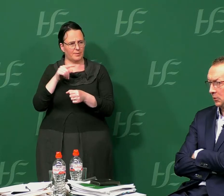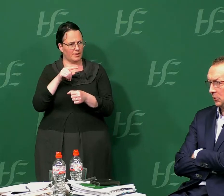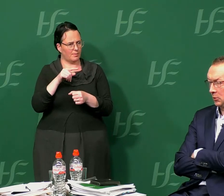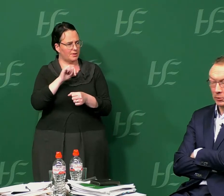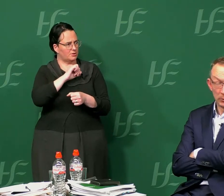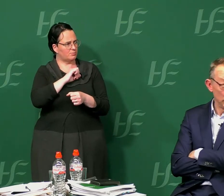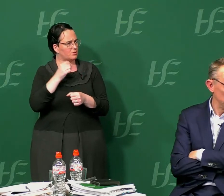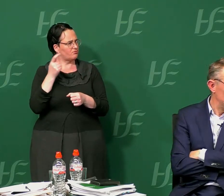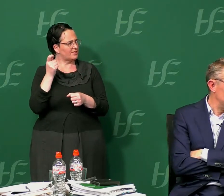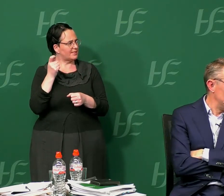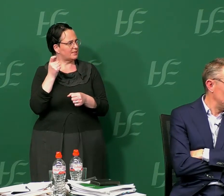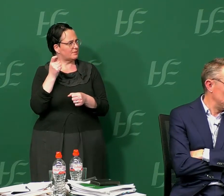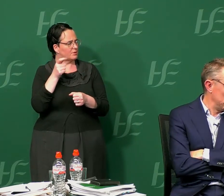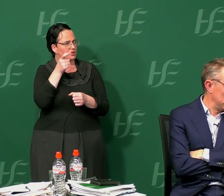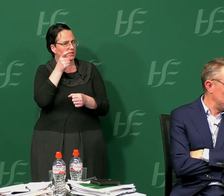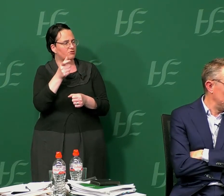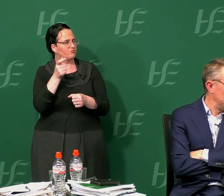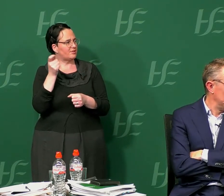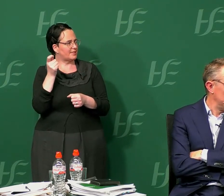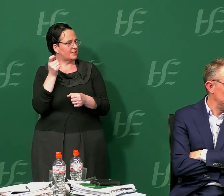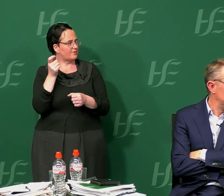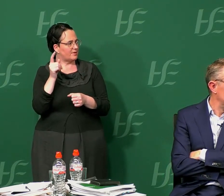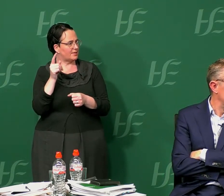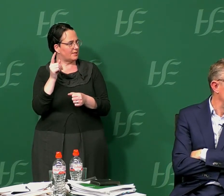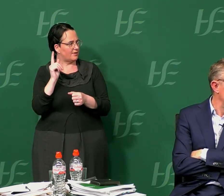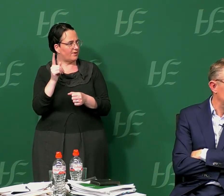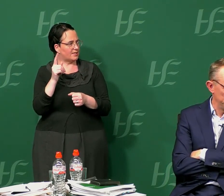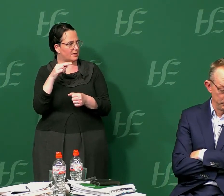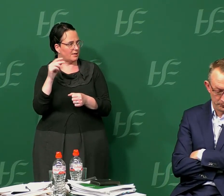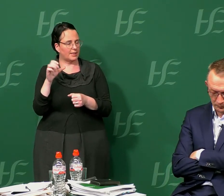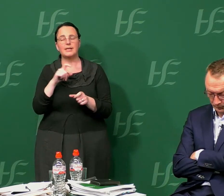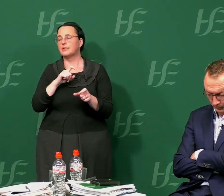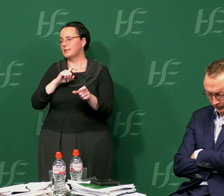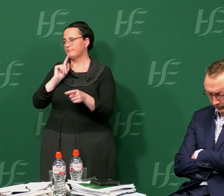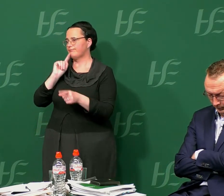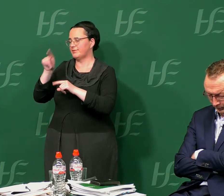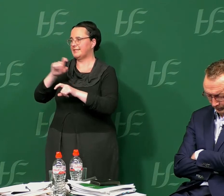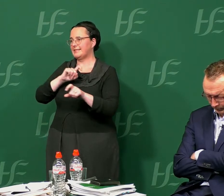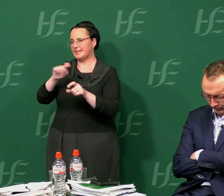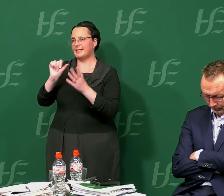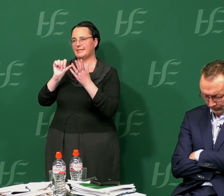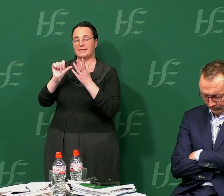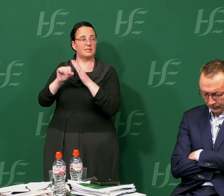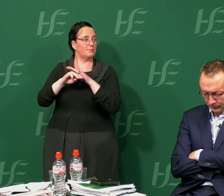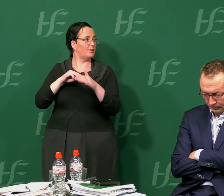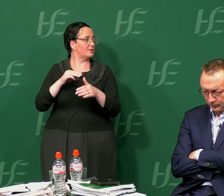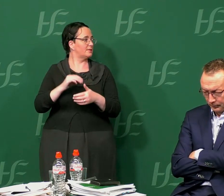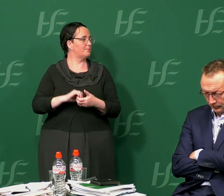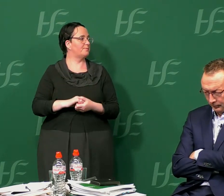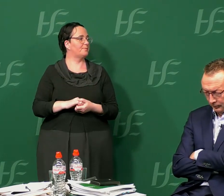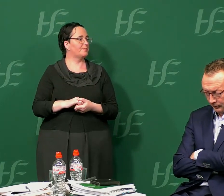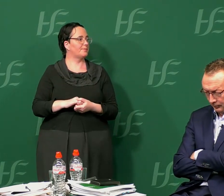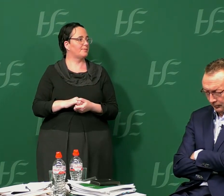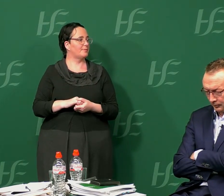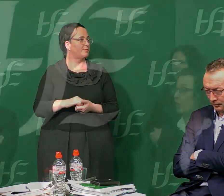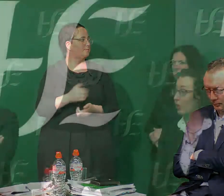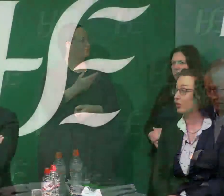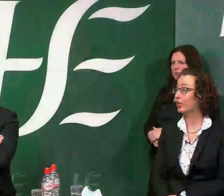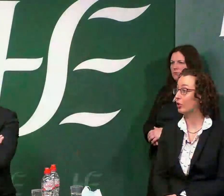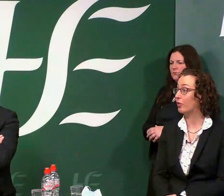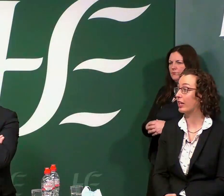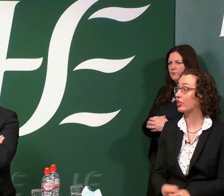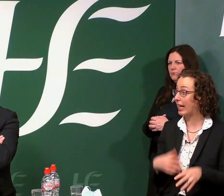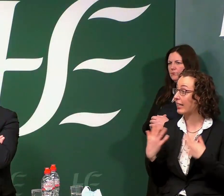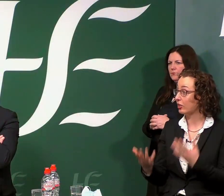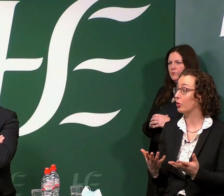from NIAC in terms of still to 6 months? Yeah, it is still 6 months. So long as you've had a full primary course of vaccine, it is still 6 months. And that's because